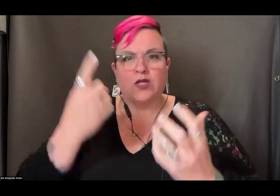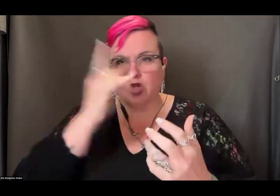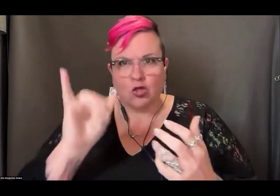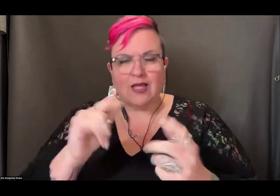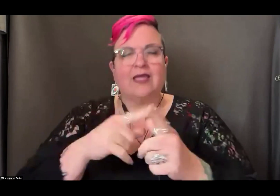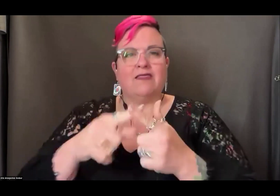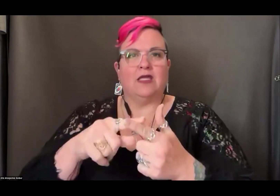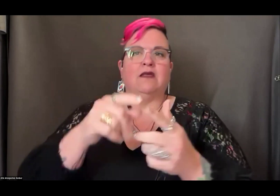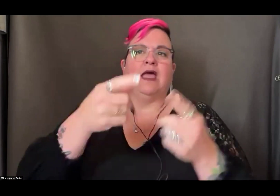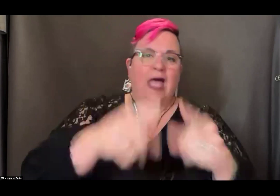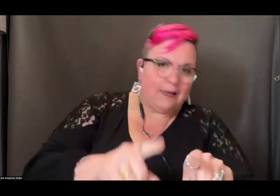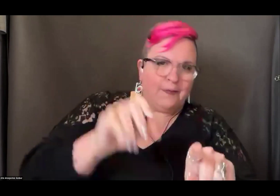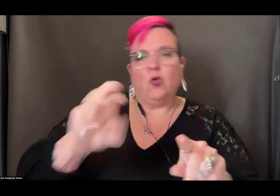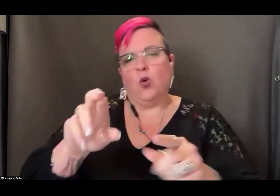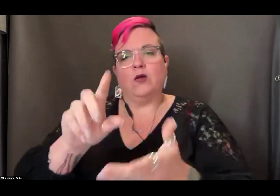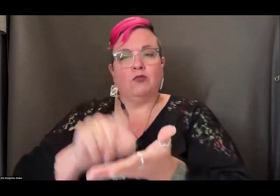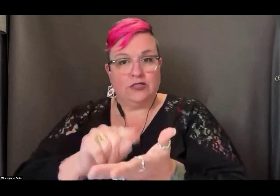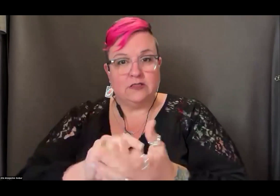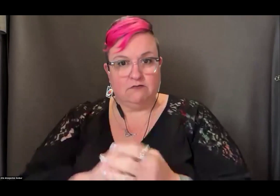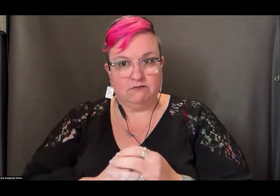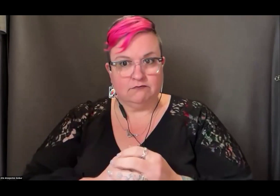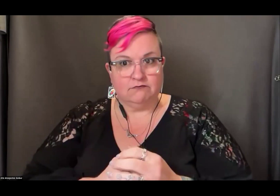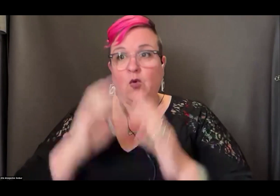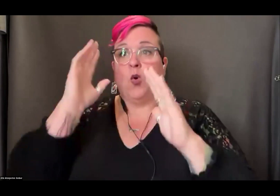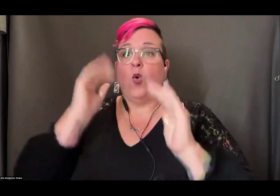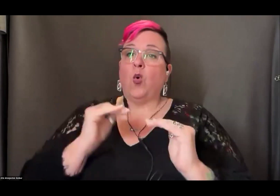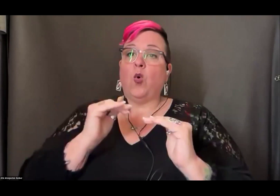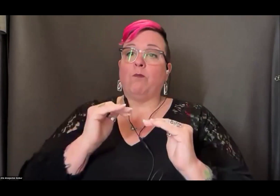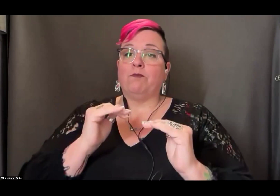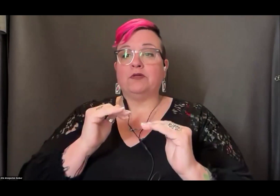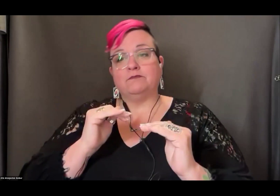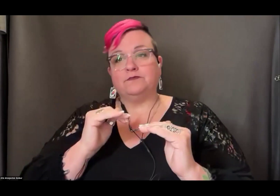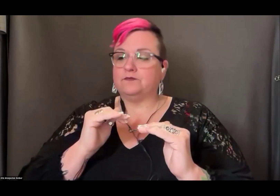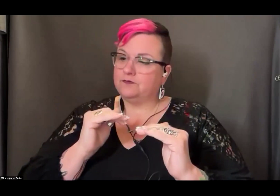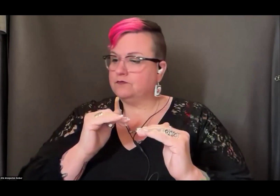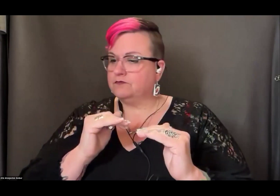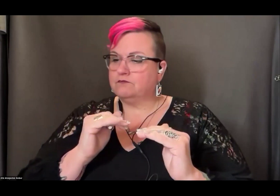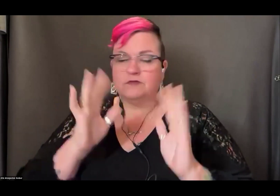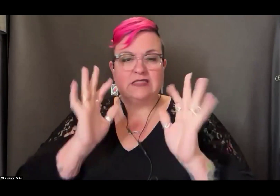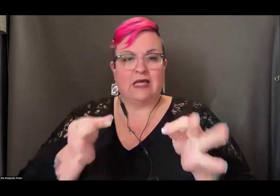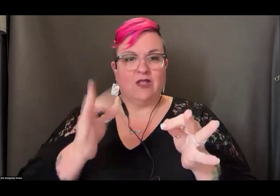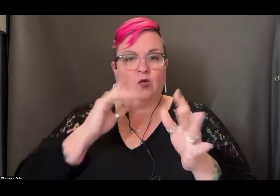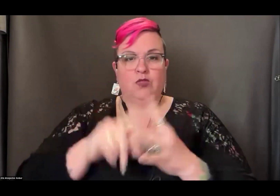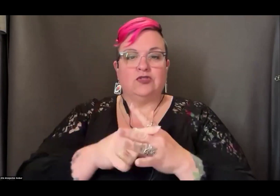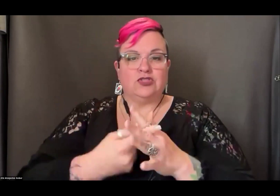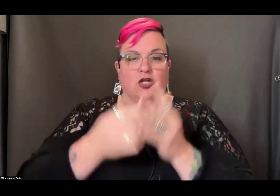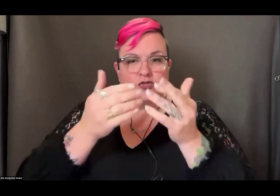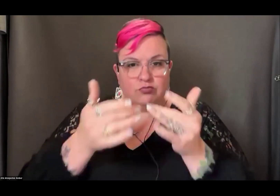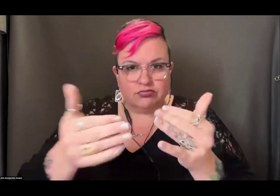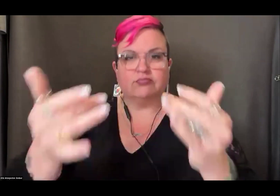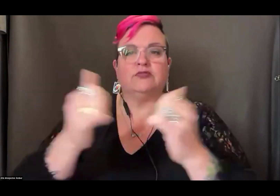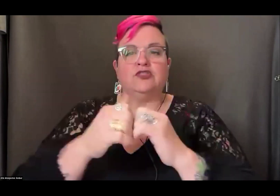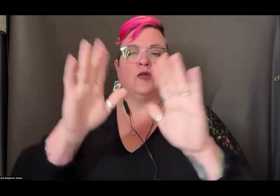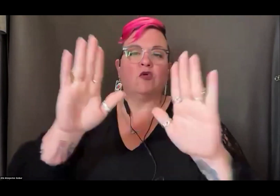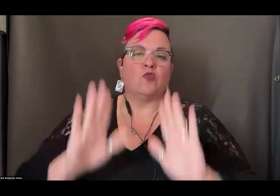printed. All right. So I hope that's definitely will get you on your way to doing